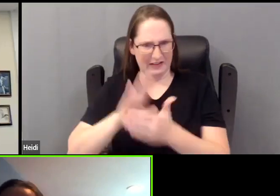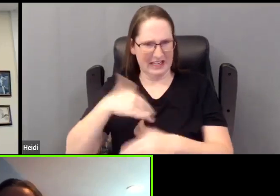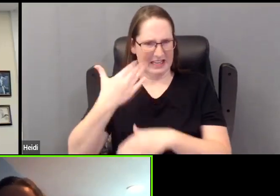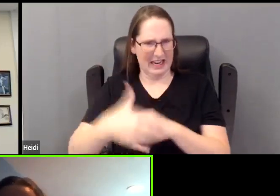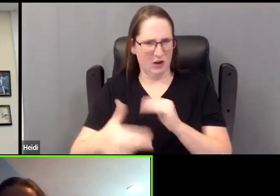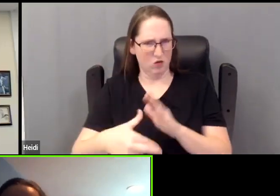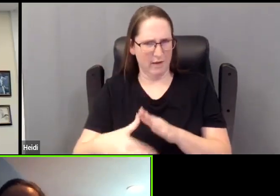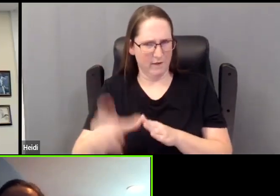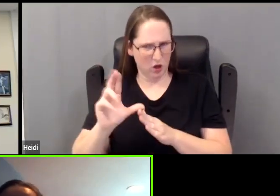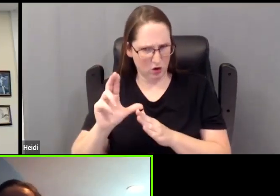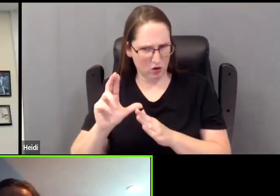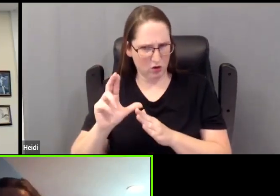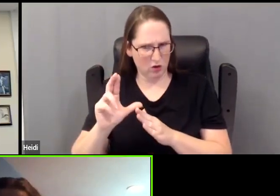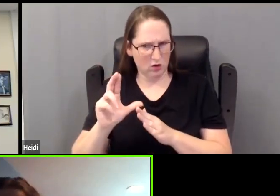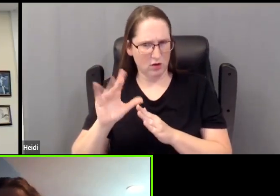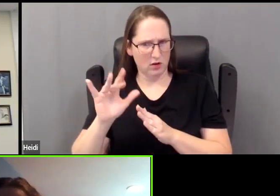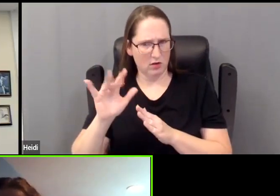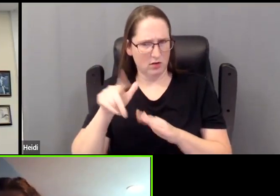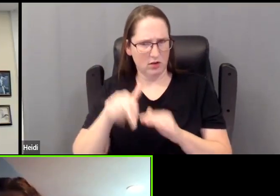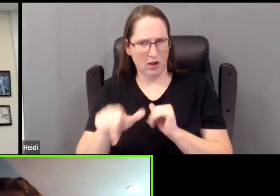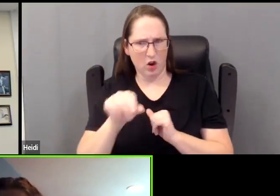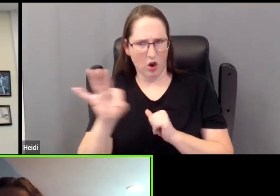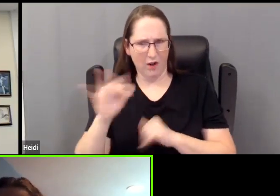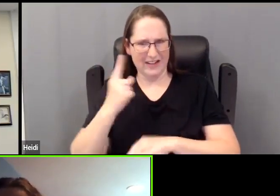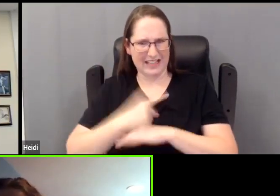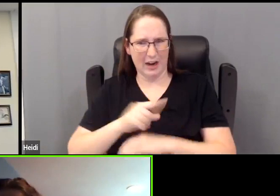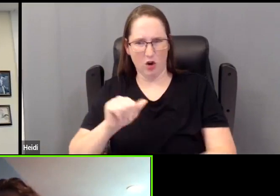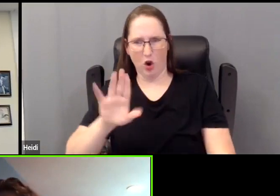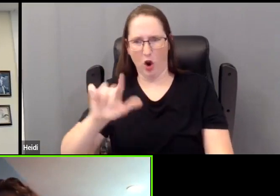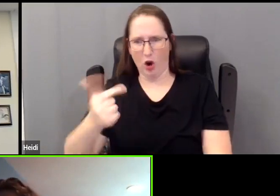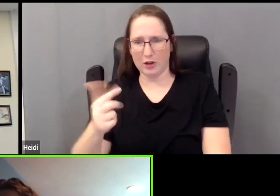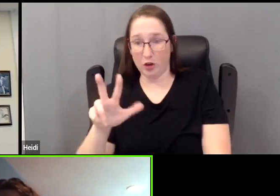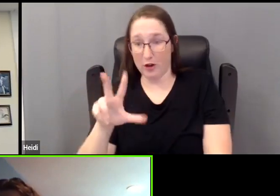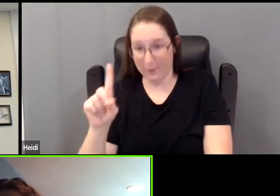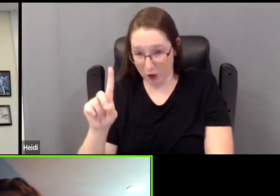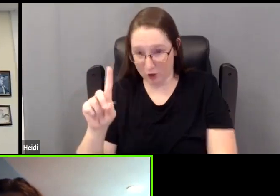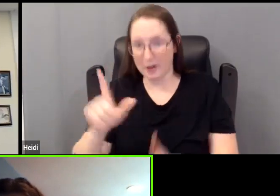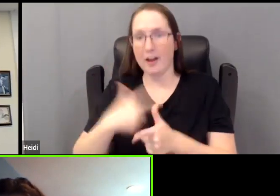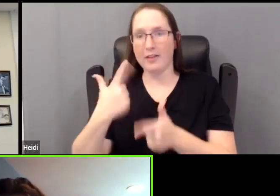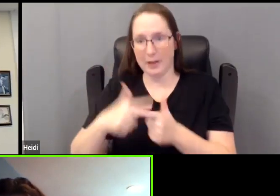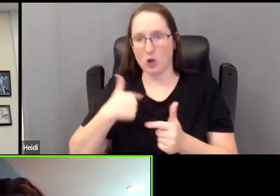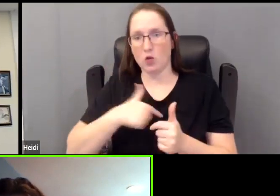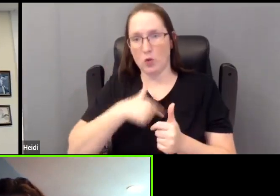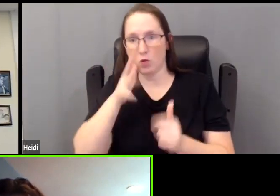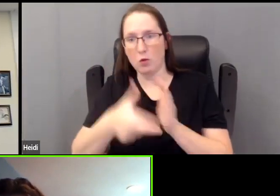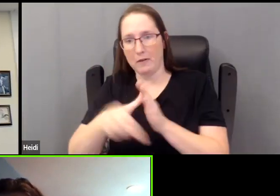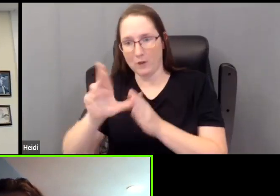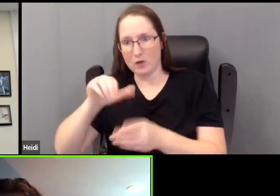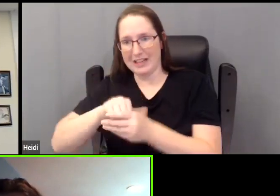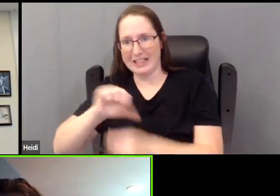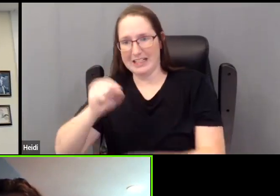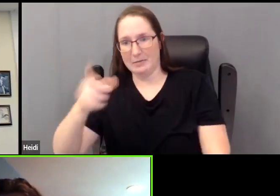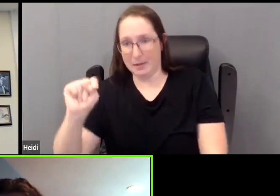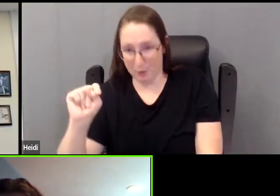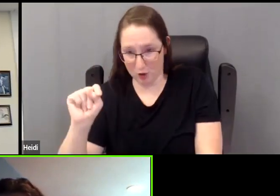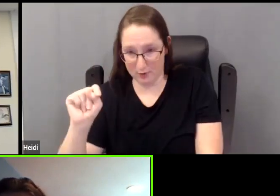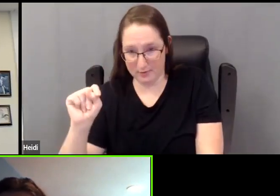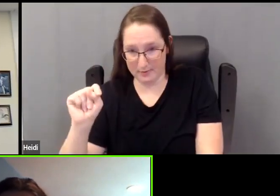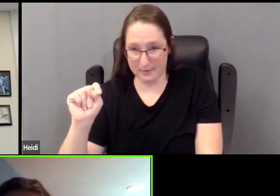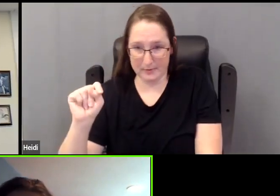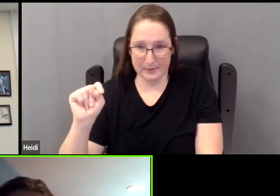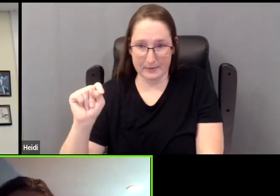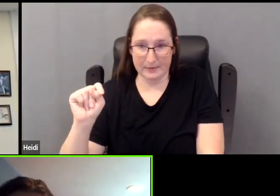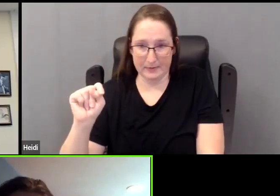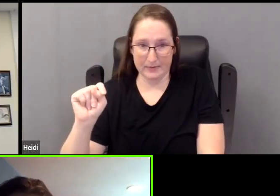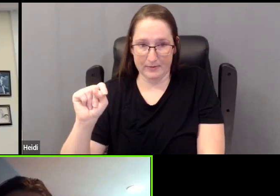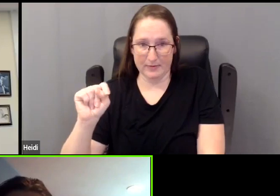review, the cutoff date would be August 31st, and then we will be reviewing in September. So